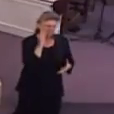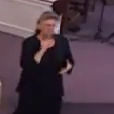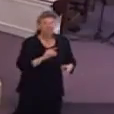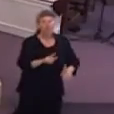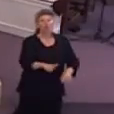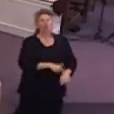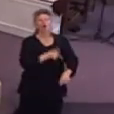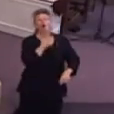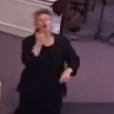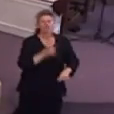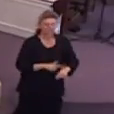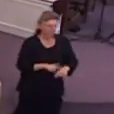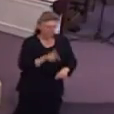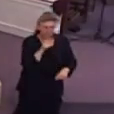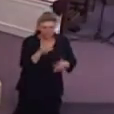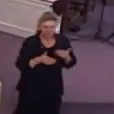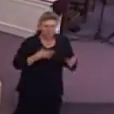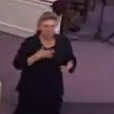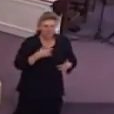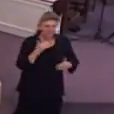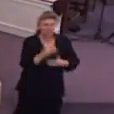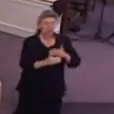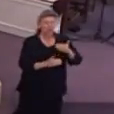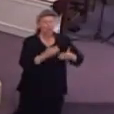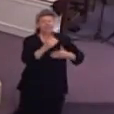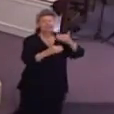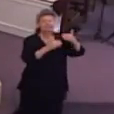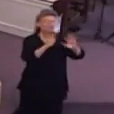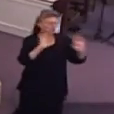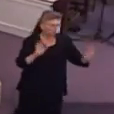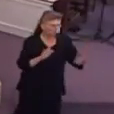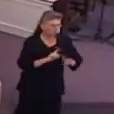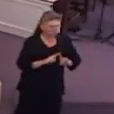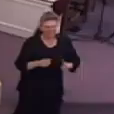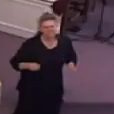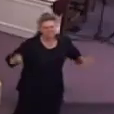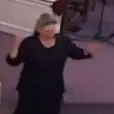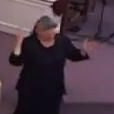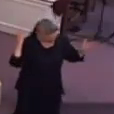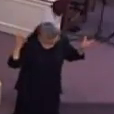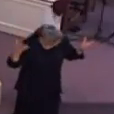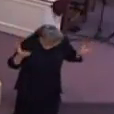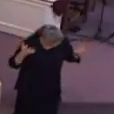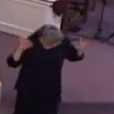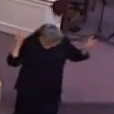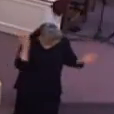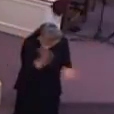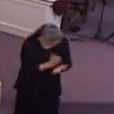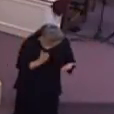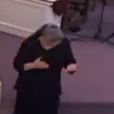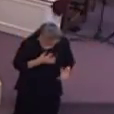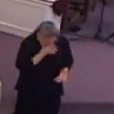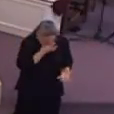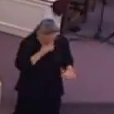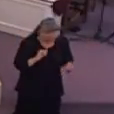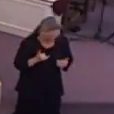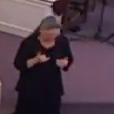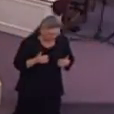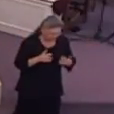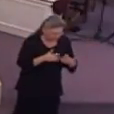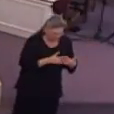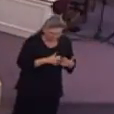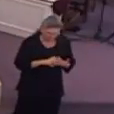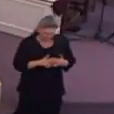maybe doesn't feel like they're getting anywhere, but they've reached a place they just don't want to do it anymore, so they wonder where and how they're going to fit in